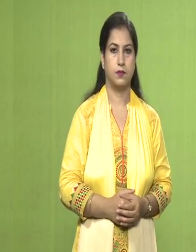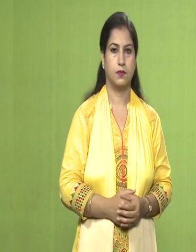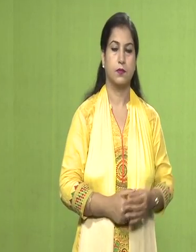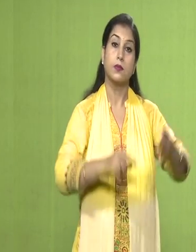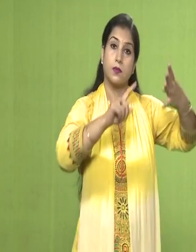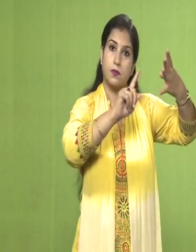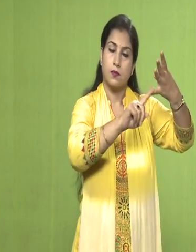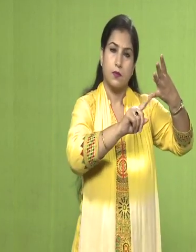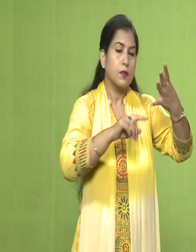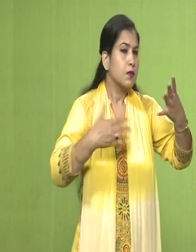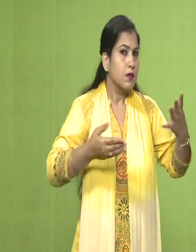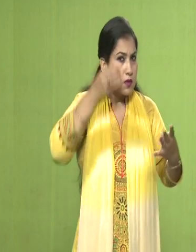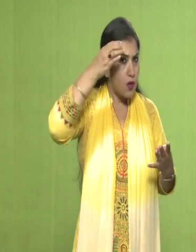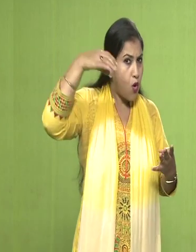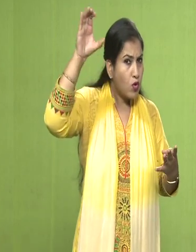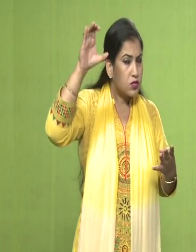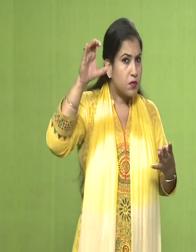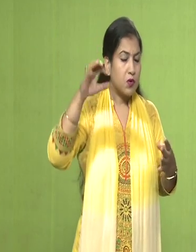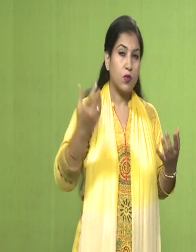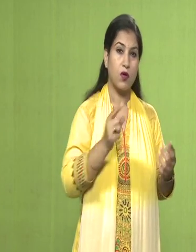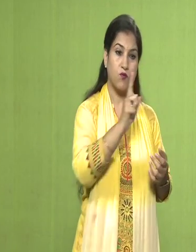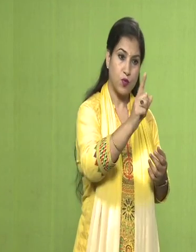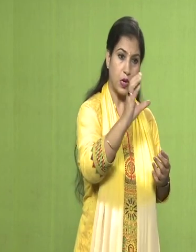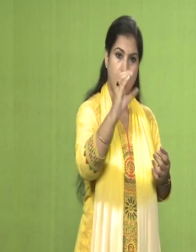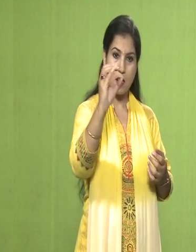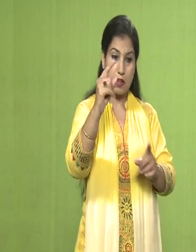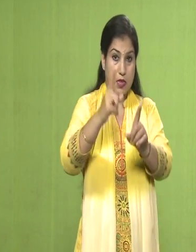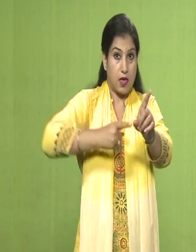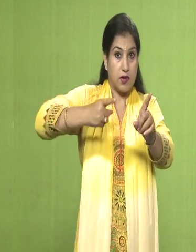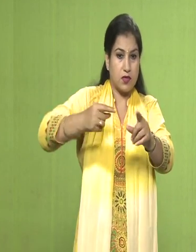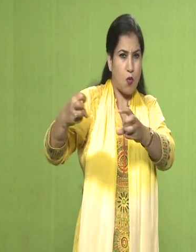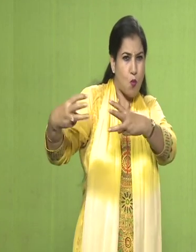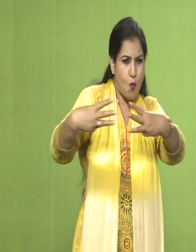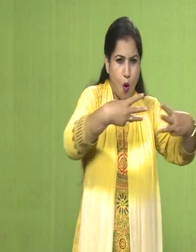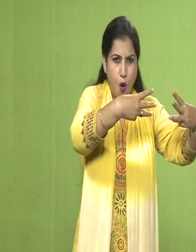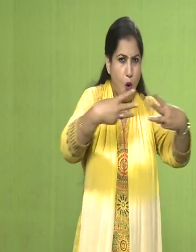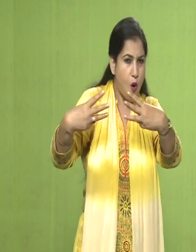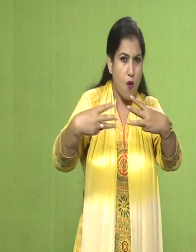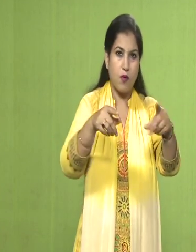And we also learned the concept of 100 Years' War and crusade.